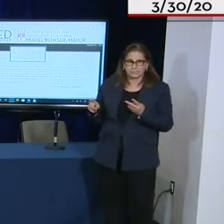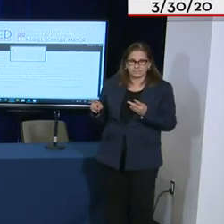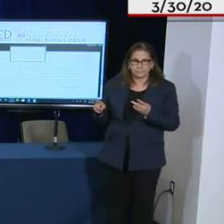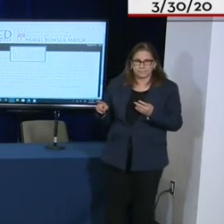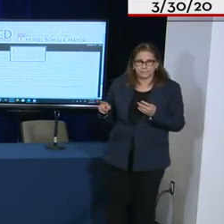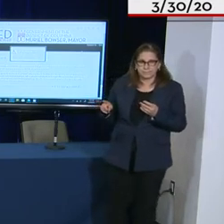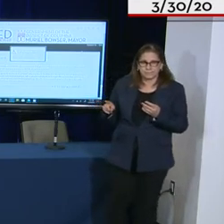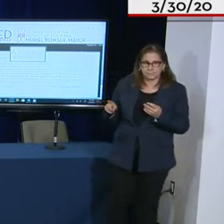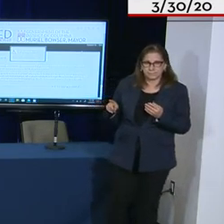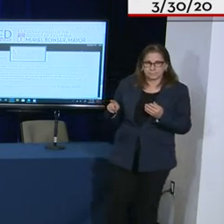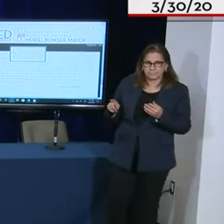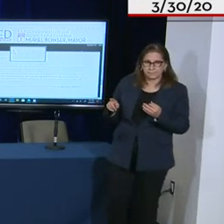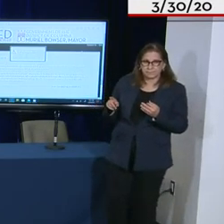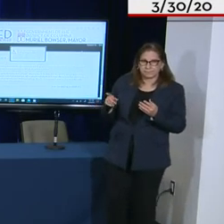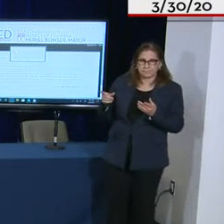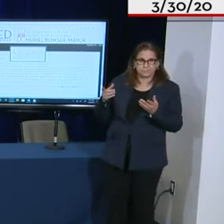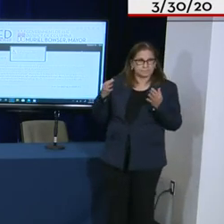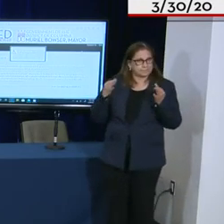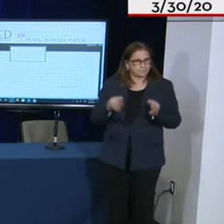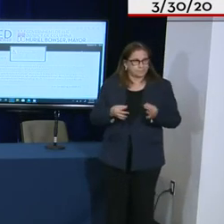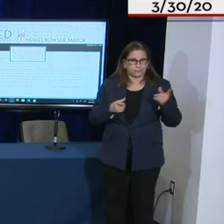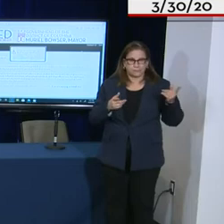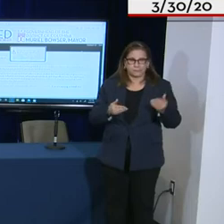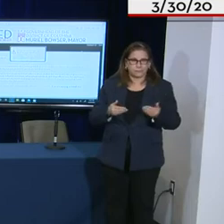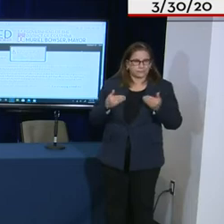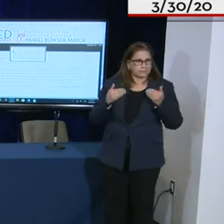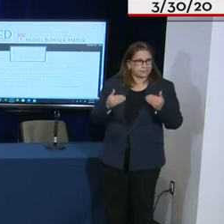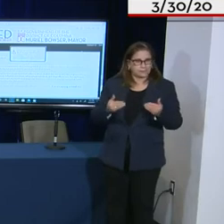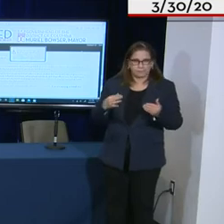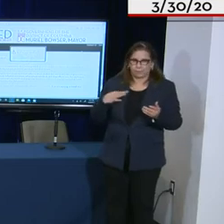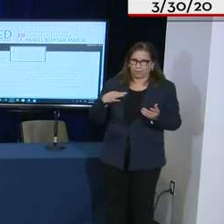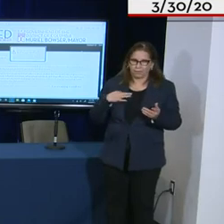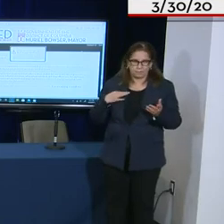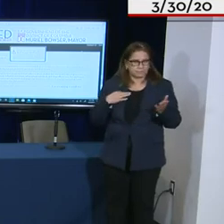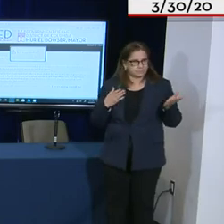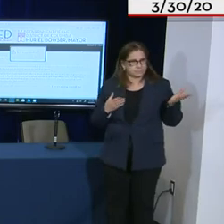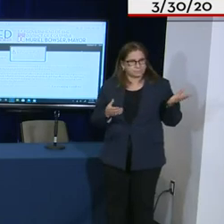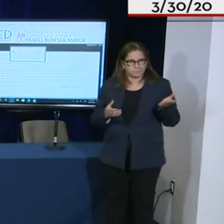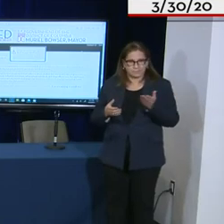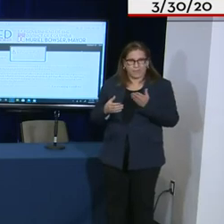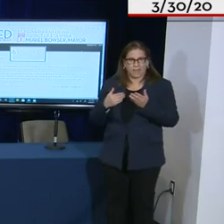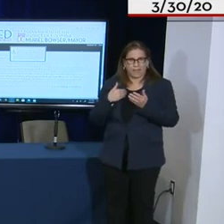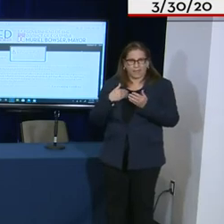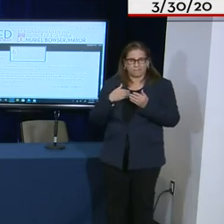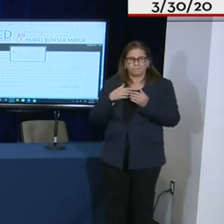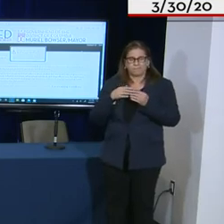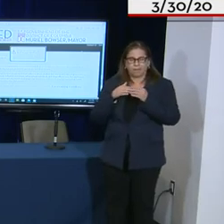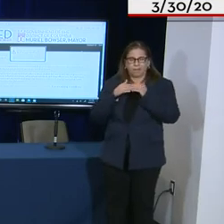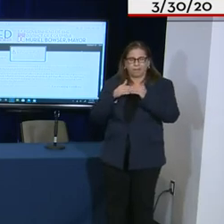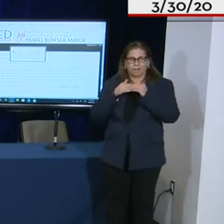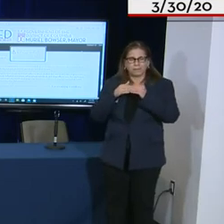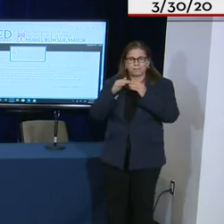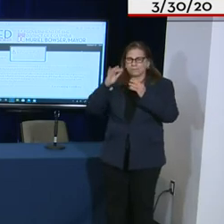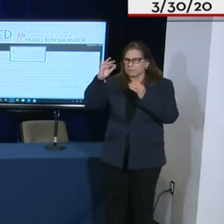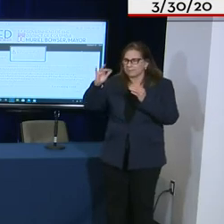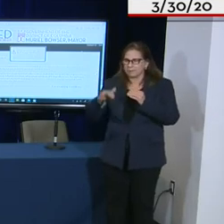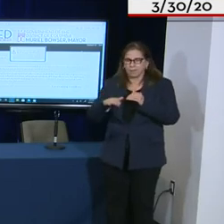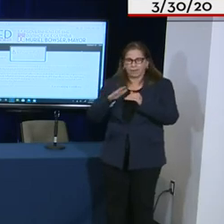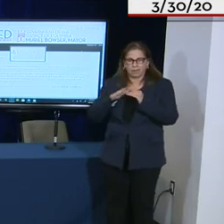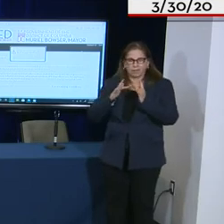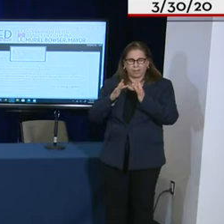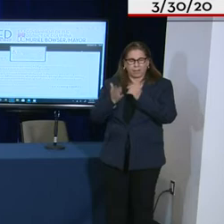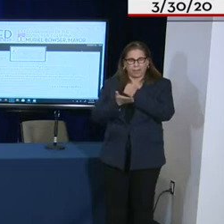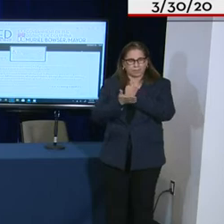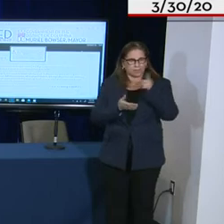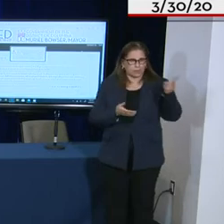eligible to apply. I'm glad to hear that you are doing that. There are additional worksheets on the website to help you if you need some additional assistance. By